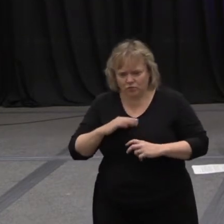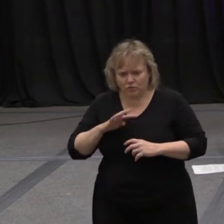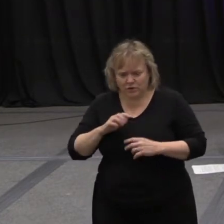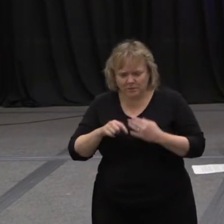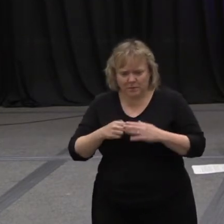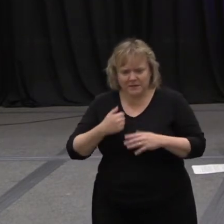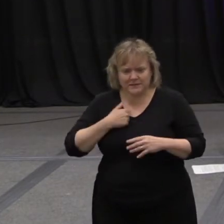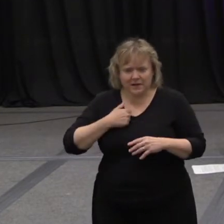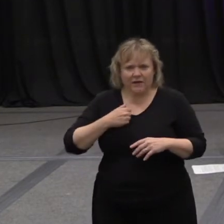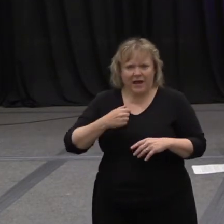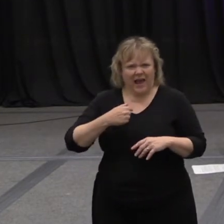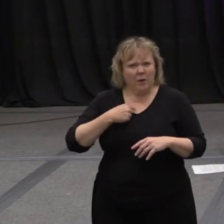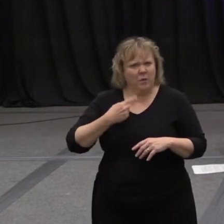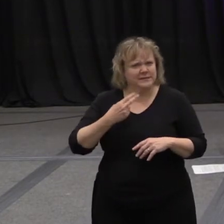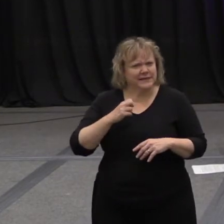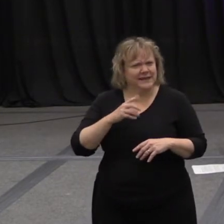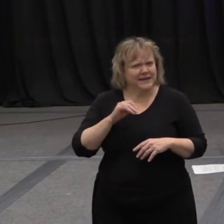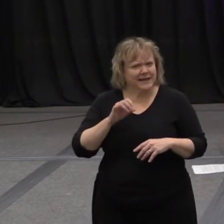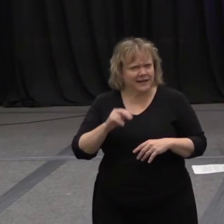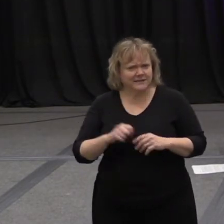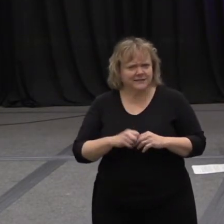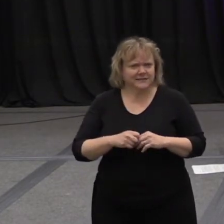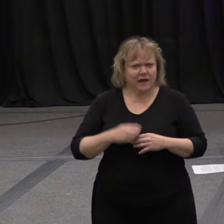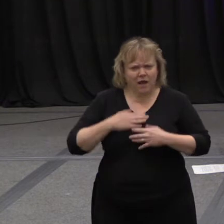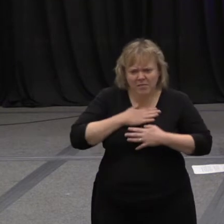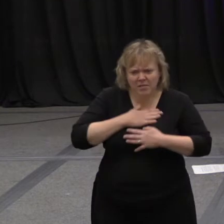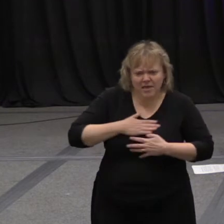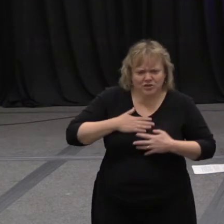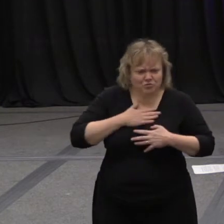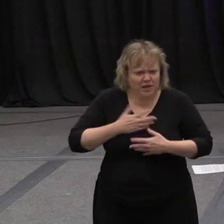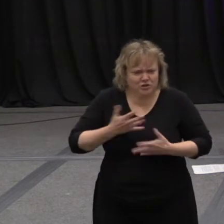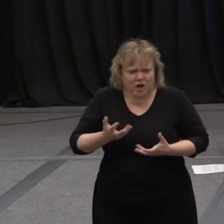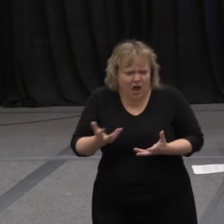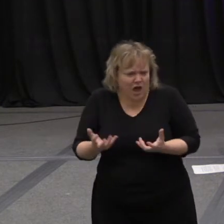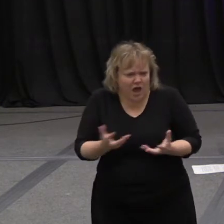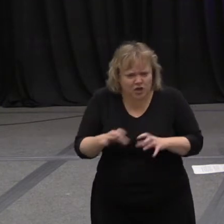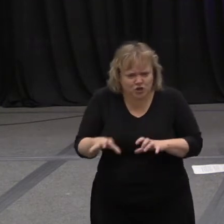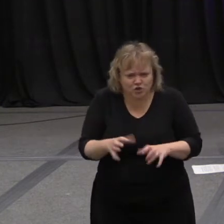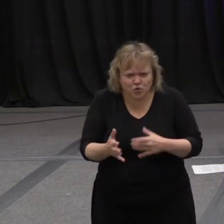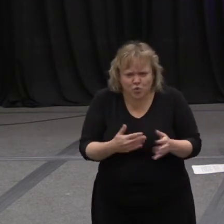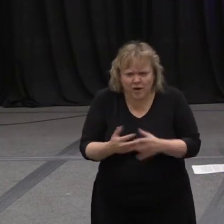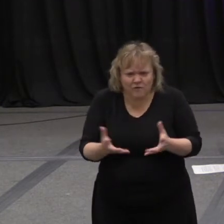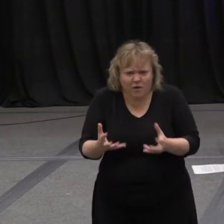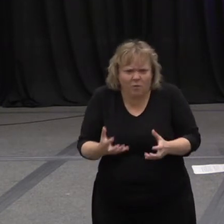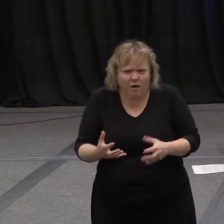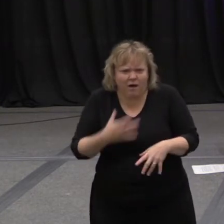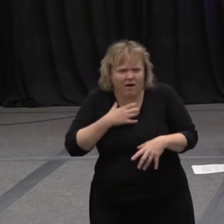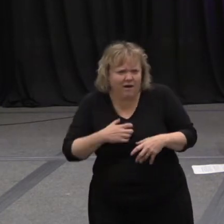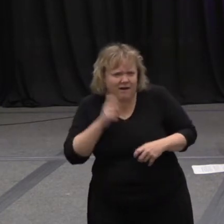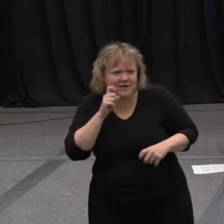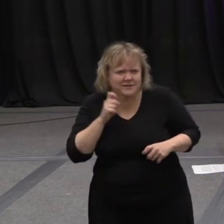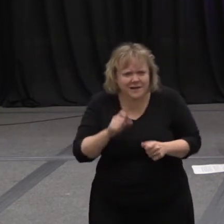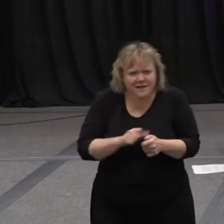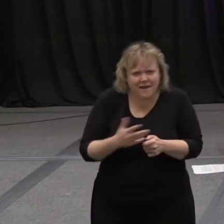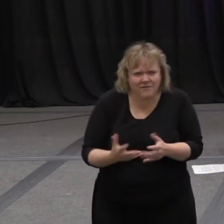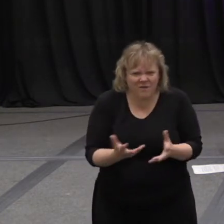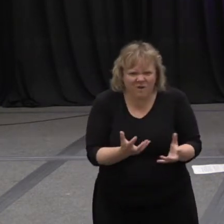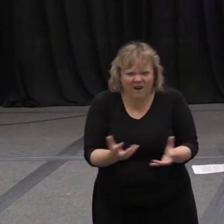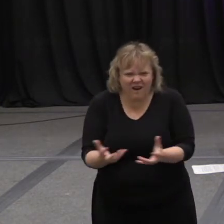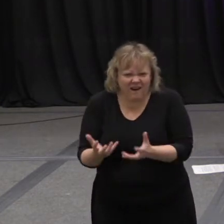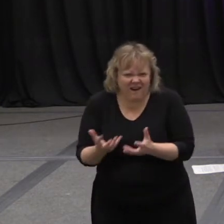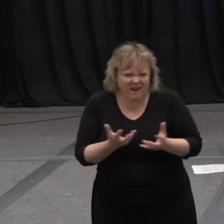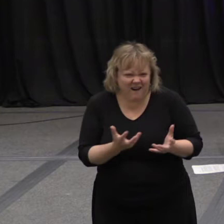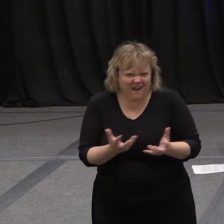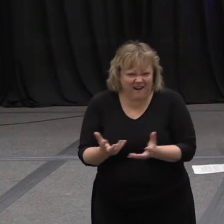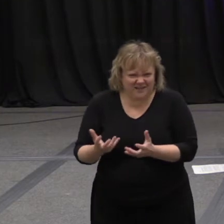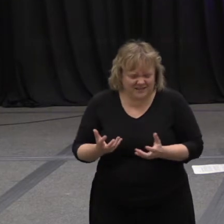to say so. I was jealousy, like Gollum. I don't like feeling this. I was looking for a note from her, and I was looking for something. And